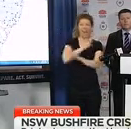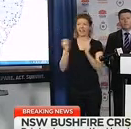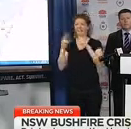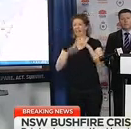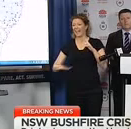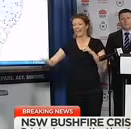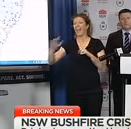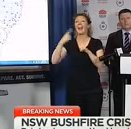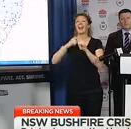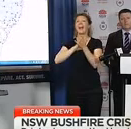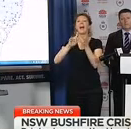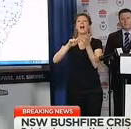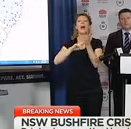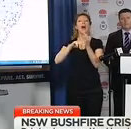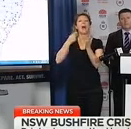the Hunter area.